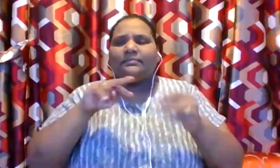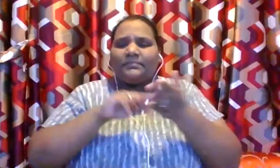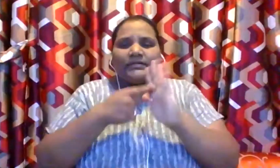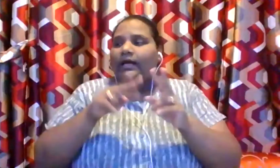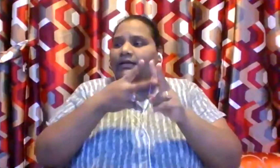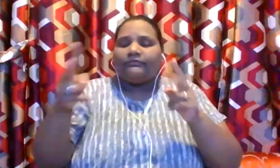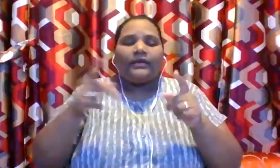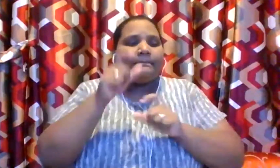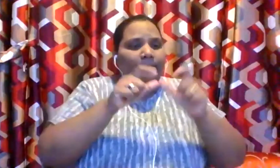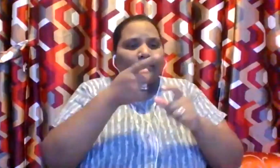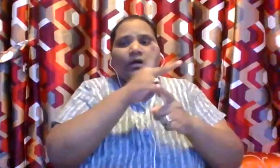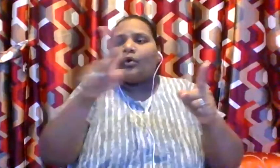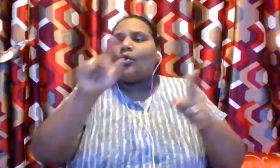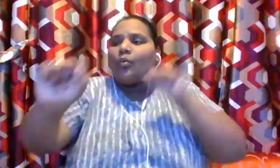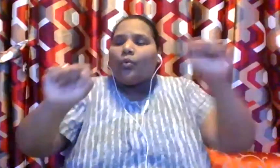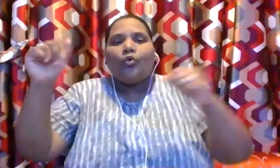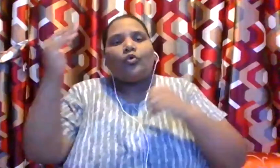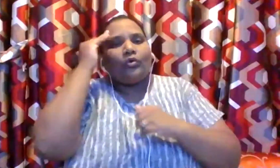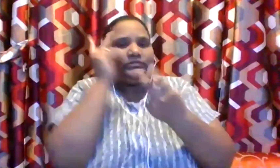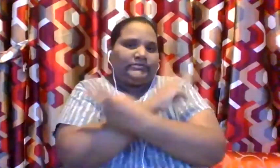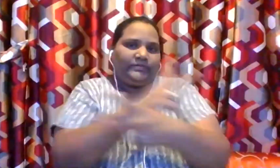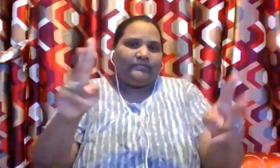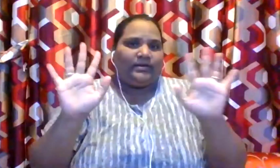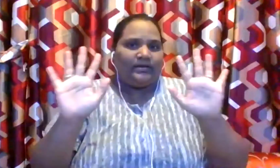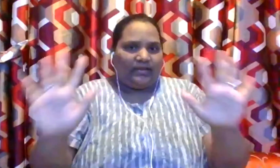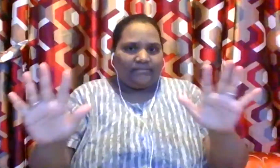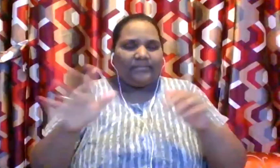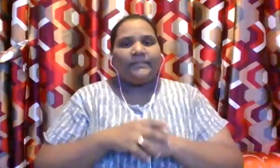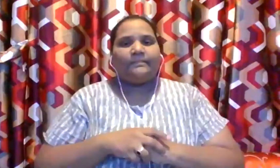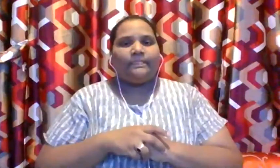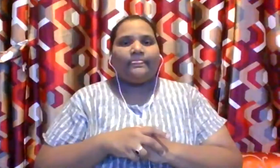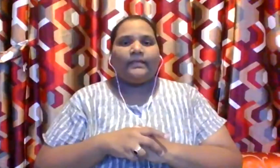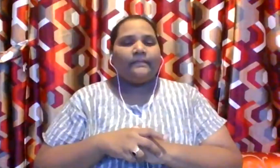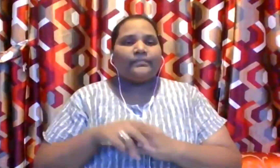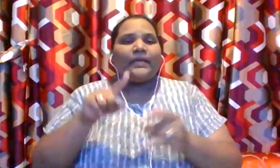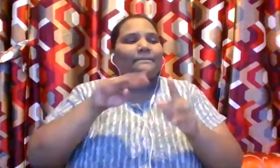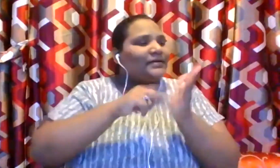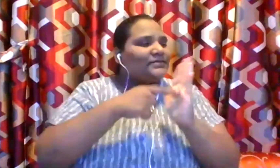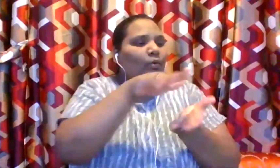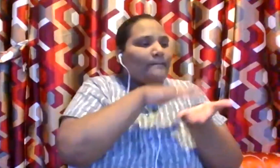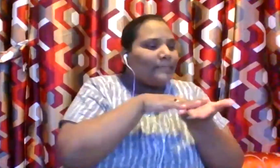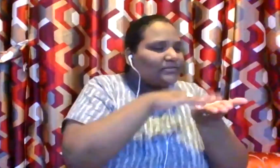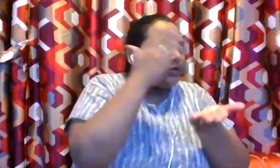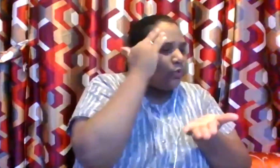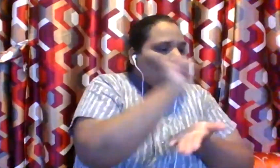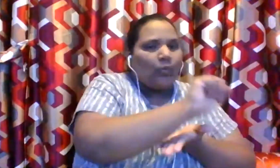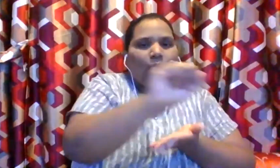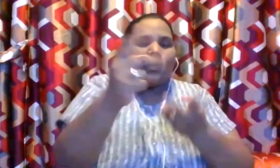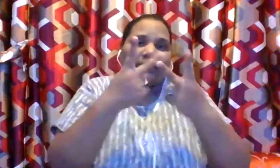some knowledge, yeah. They will have some basic knowledge, but not everybody has the caliber of a PhD